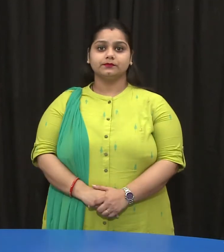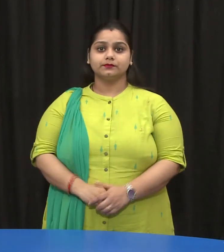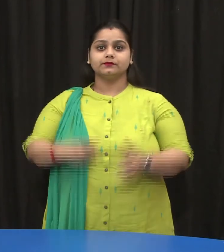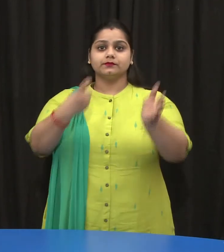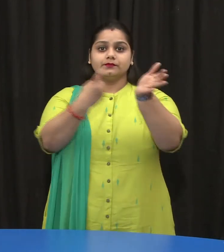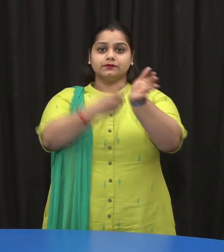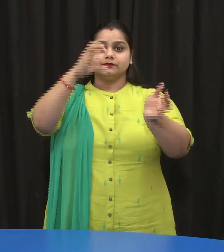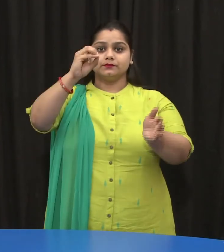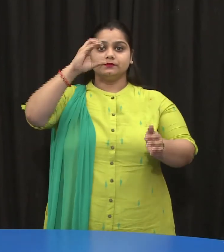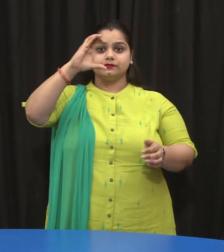Rock Salt,